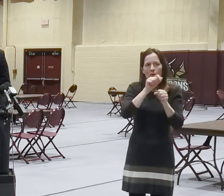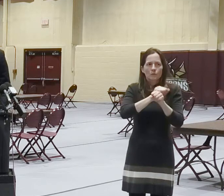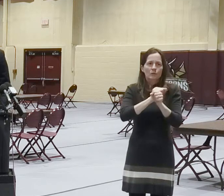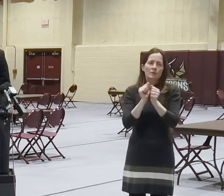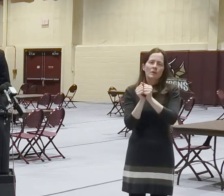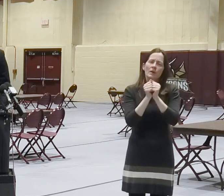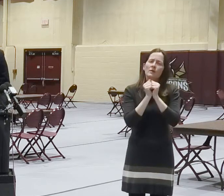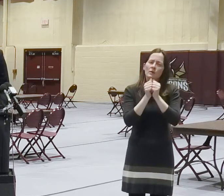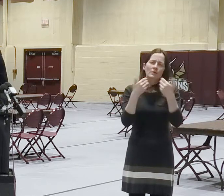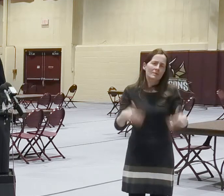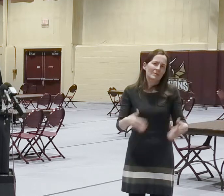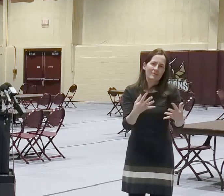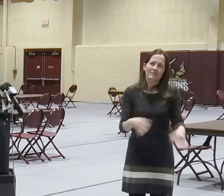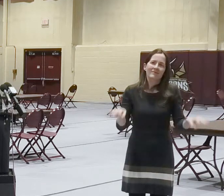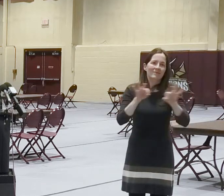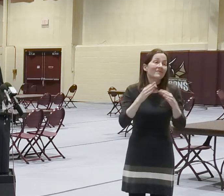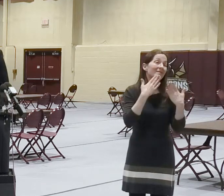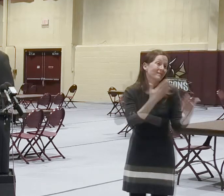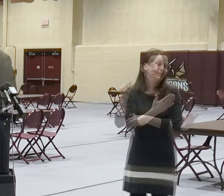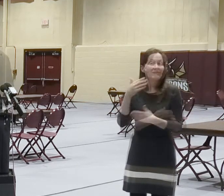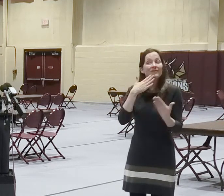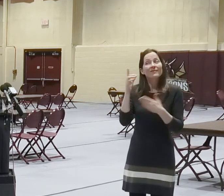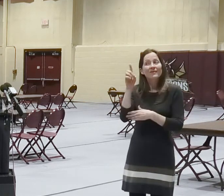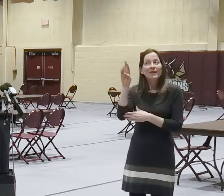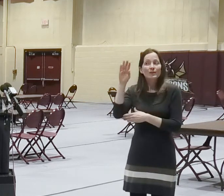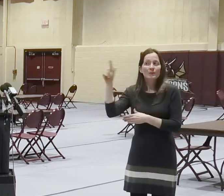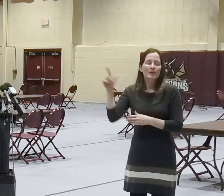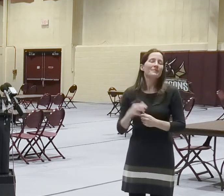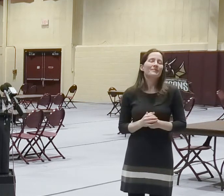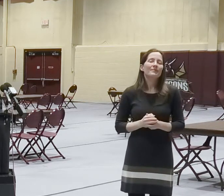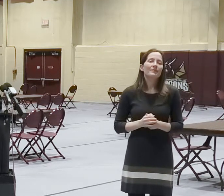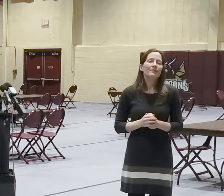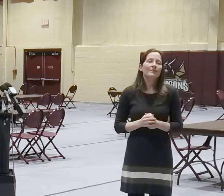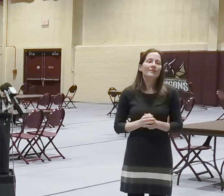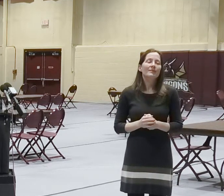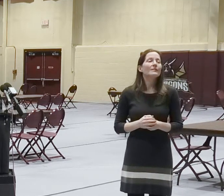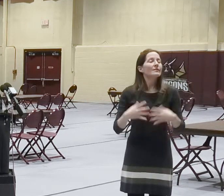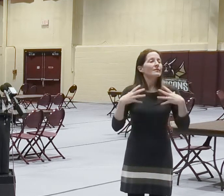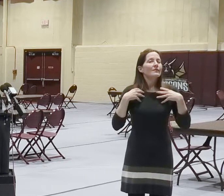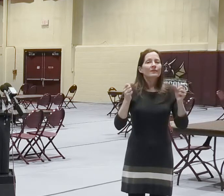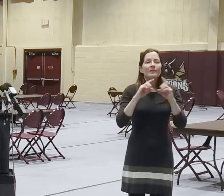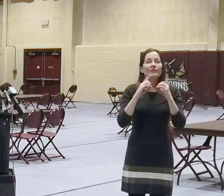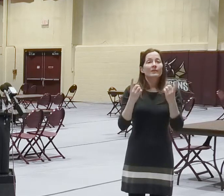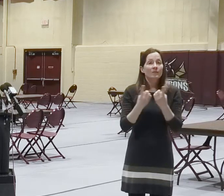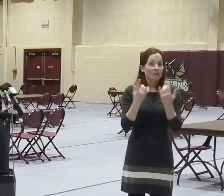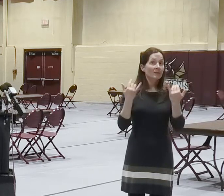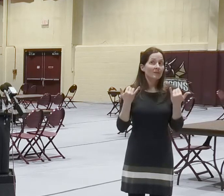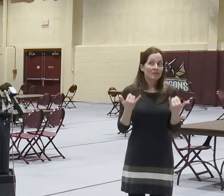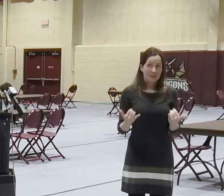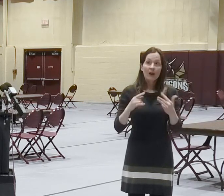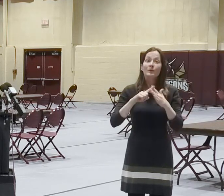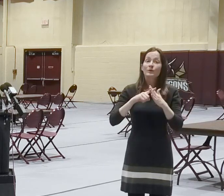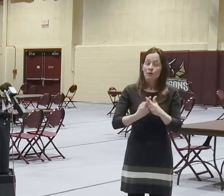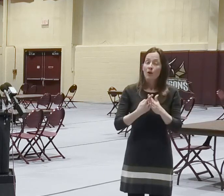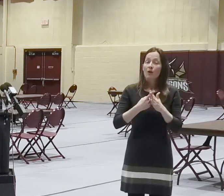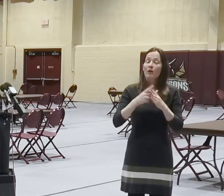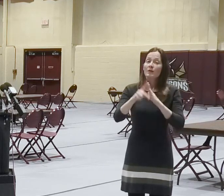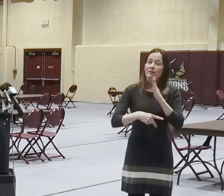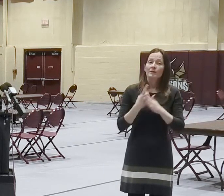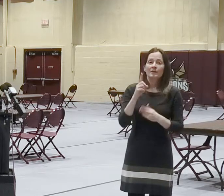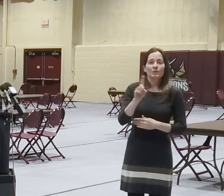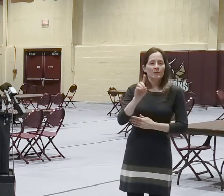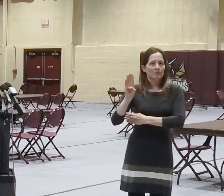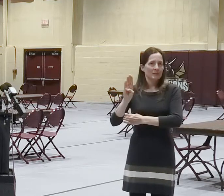important. Thank you very much. The Health Department has now entered Phase 1B of the